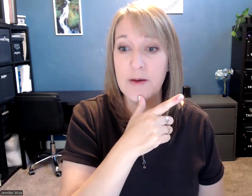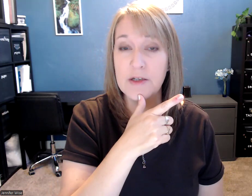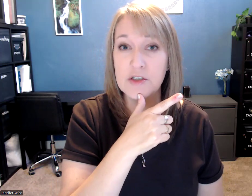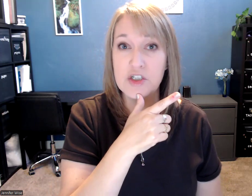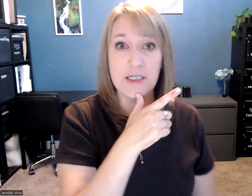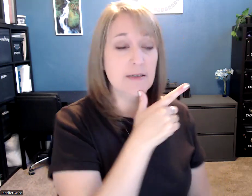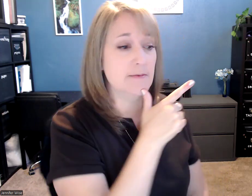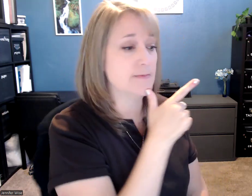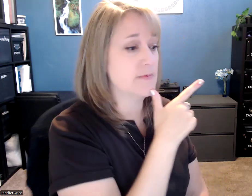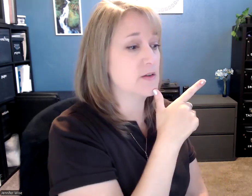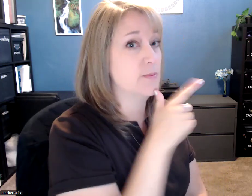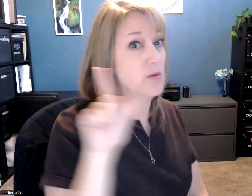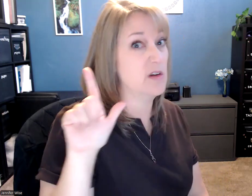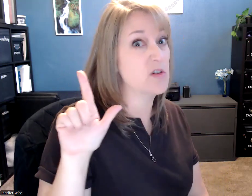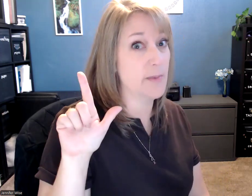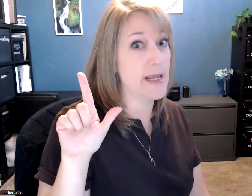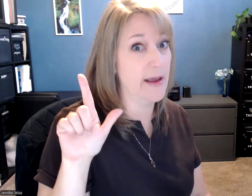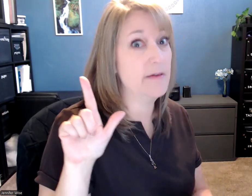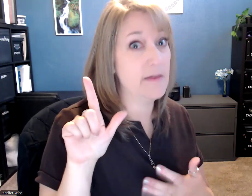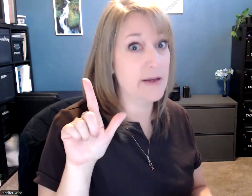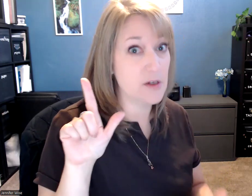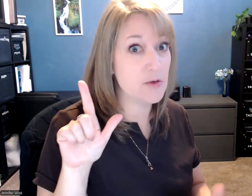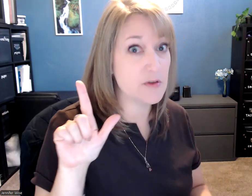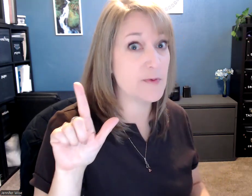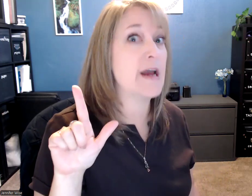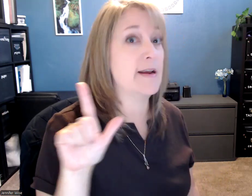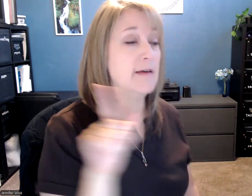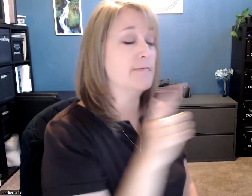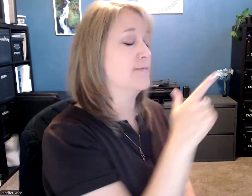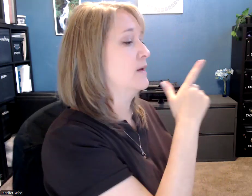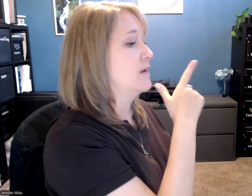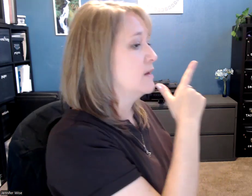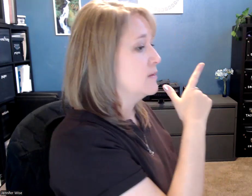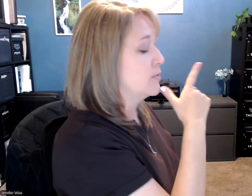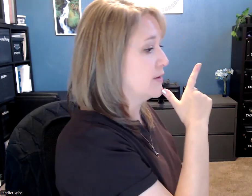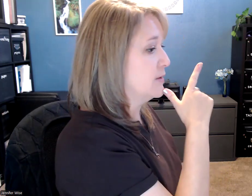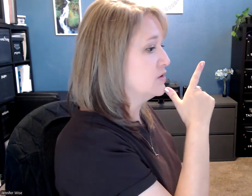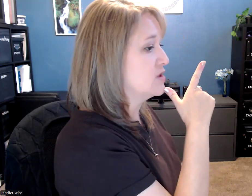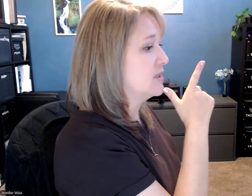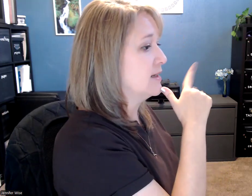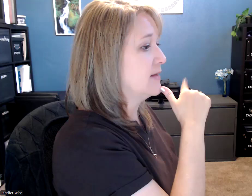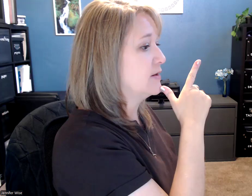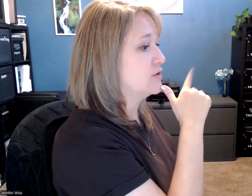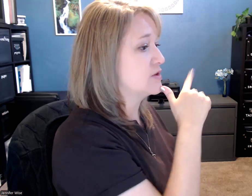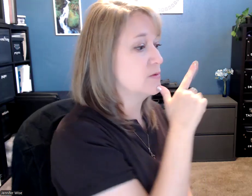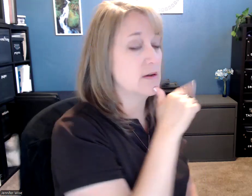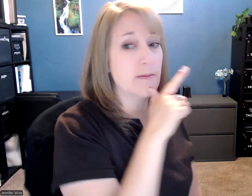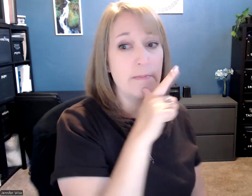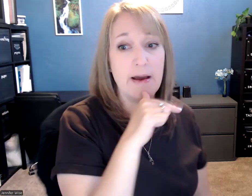on your chin. This will be with your dominant hand, the hand you use for writing. Put your thumb on your chin, and then you just wiggle it back